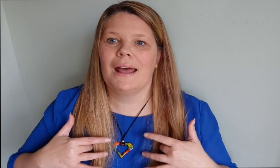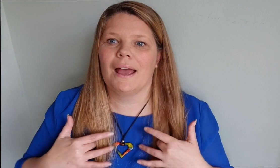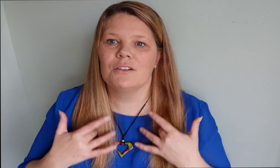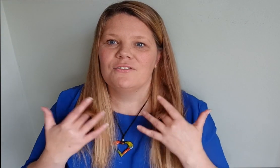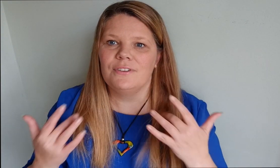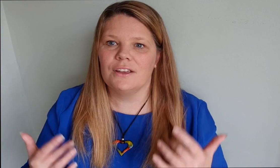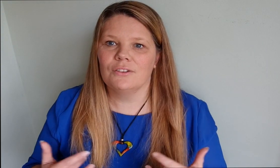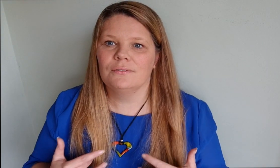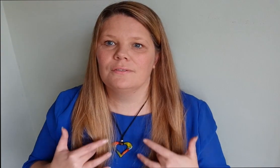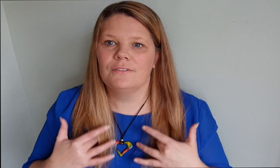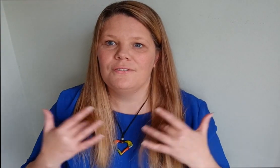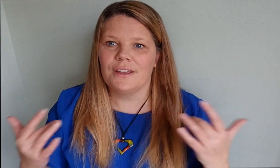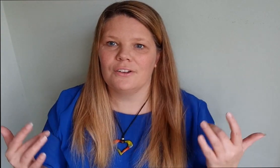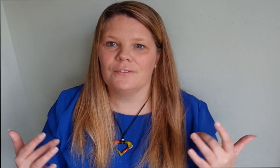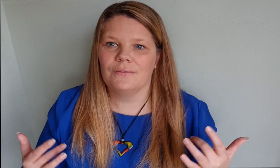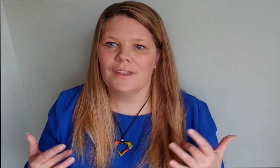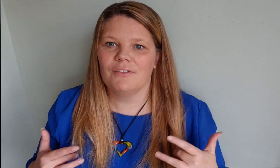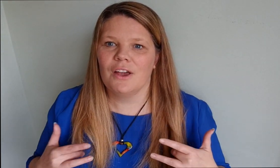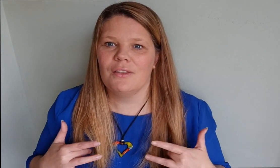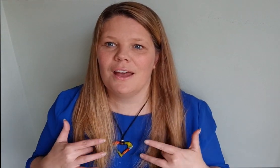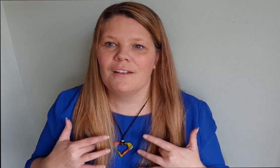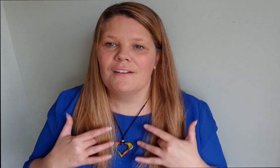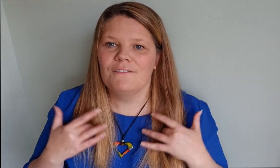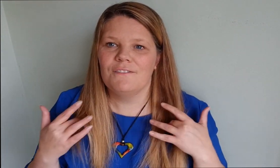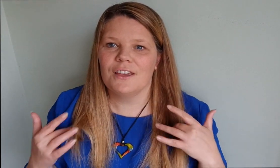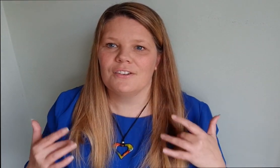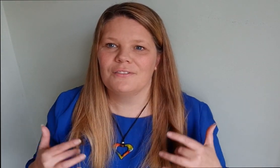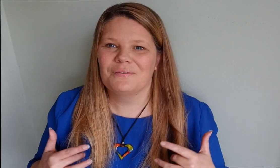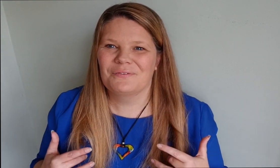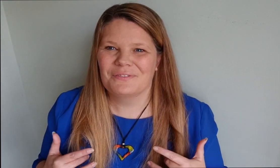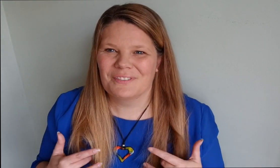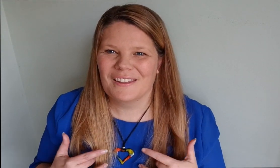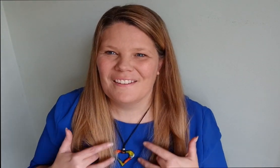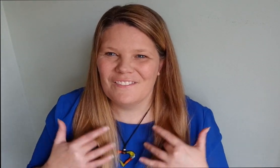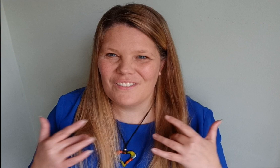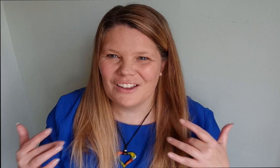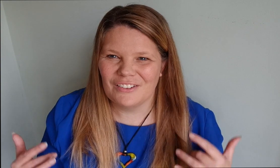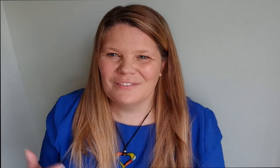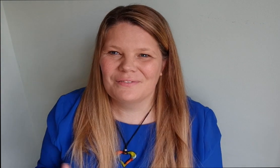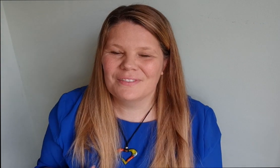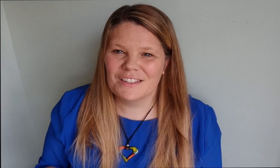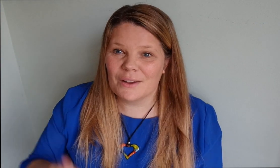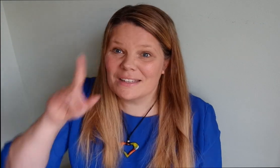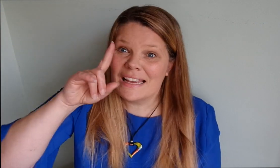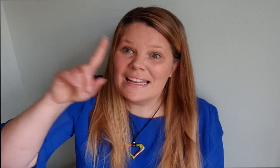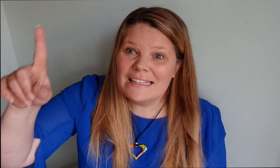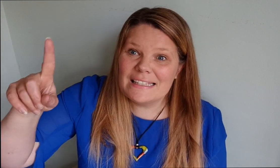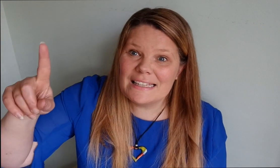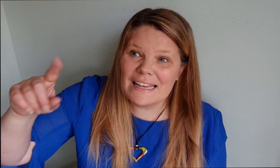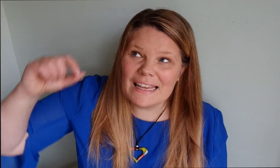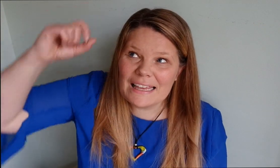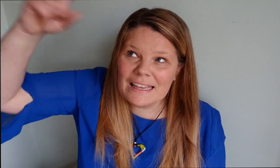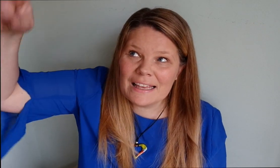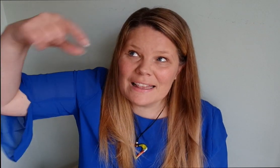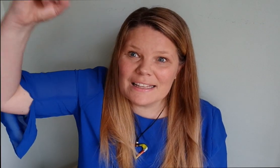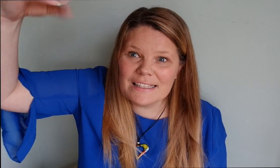out. Feel. Feel. Have a go at that. Feel. Feel. So it's see the